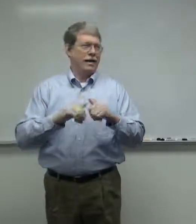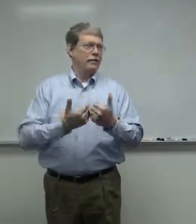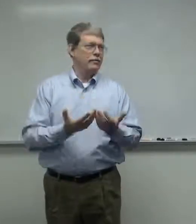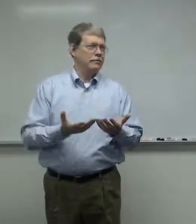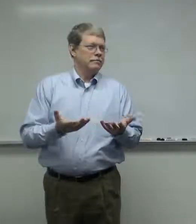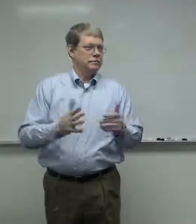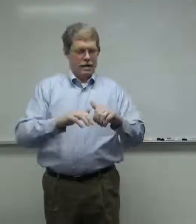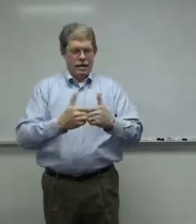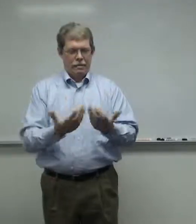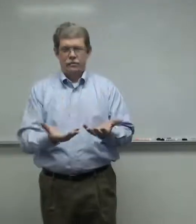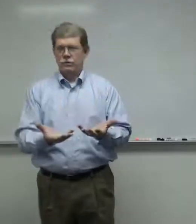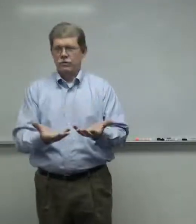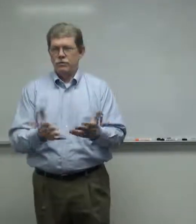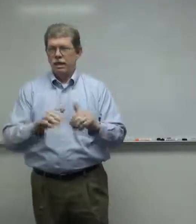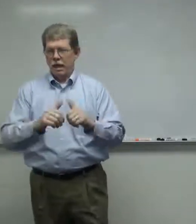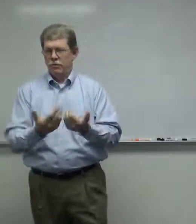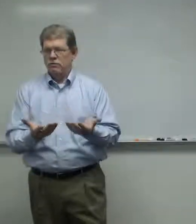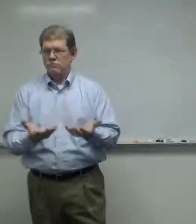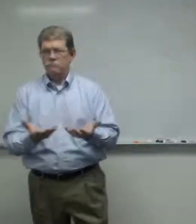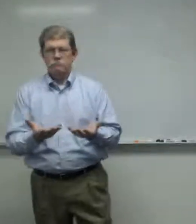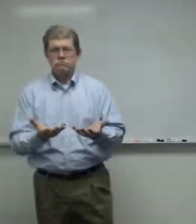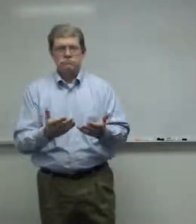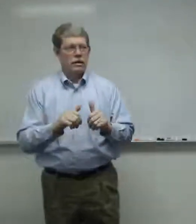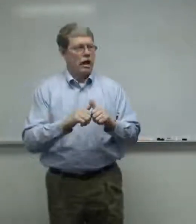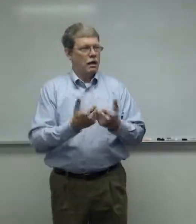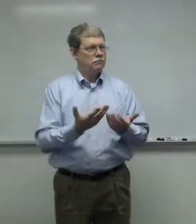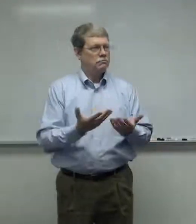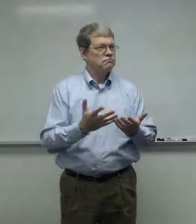One hand, both hands. How